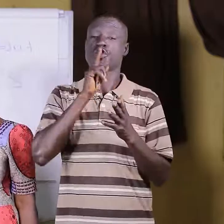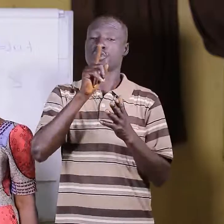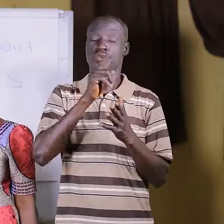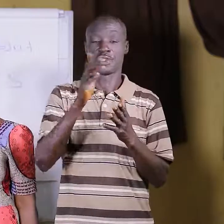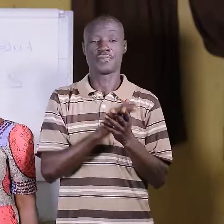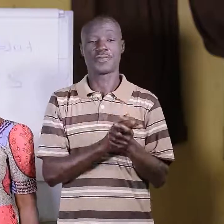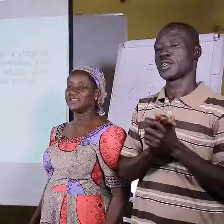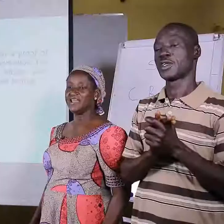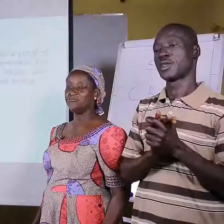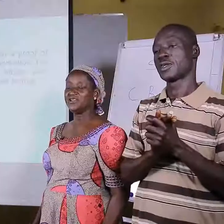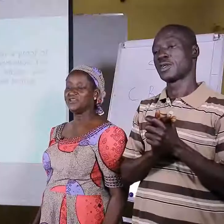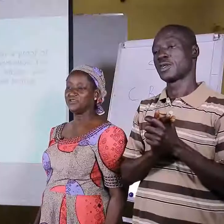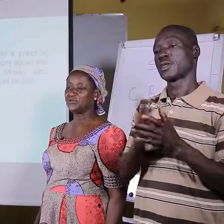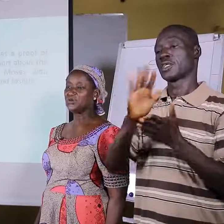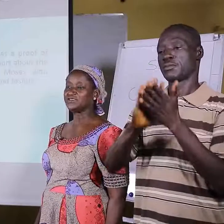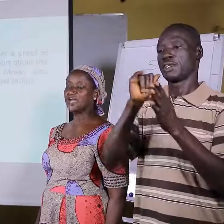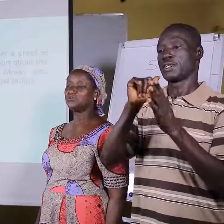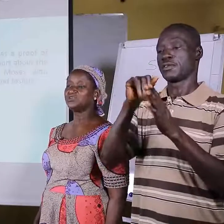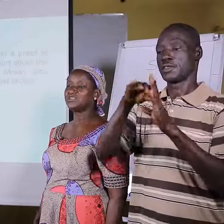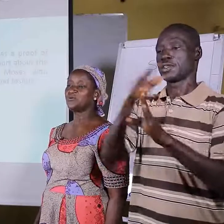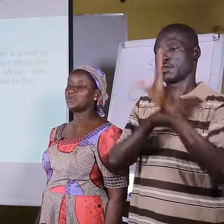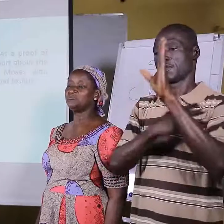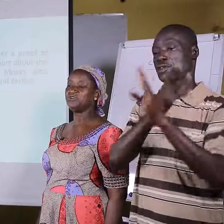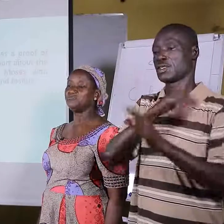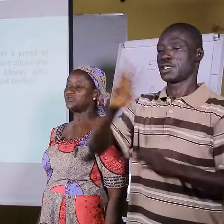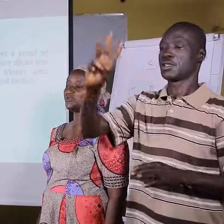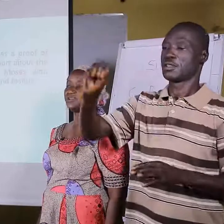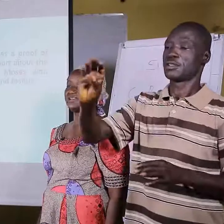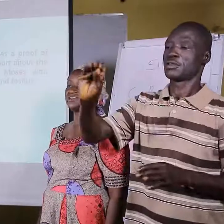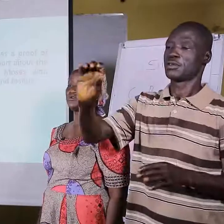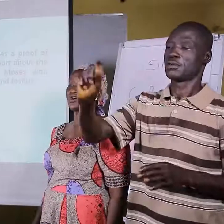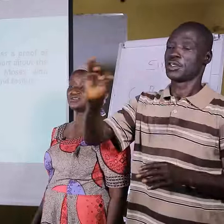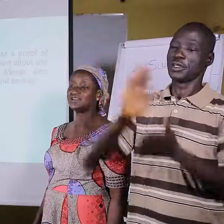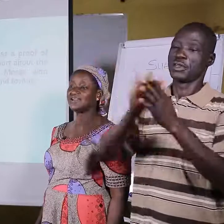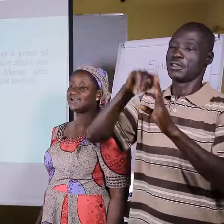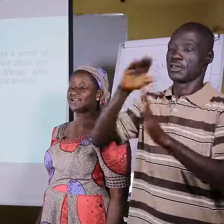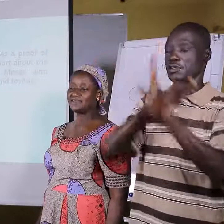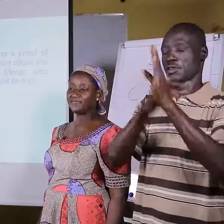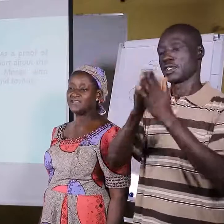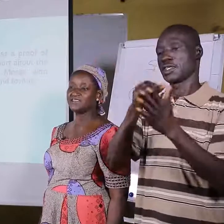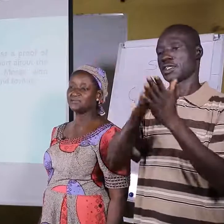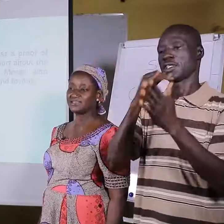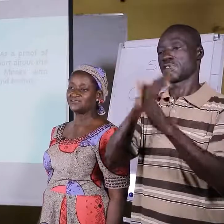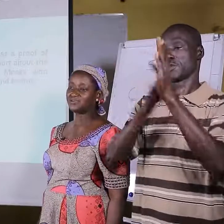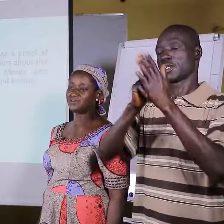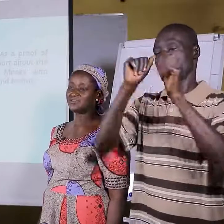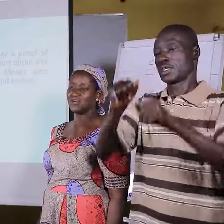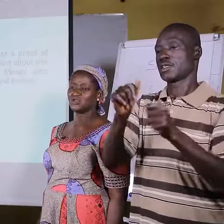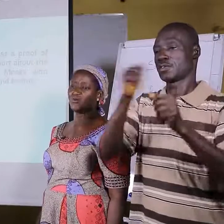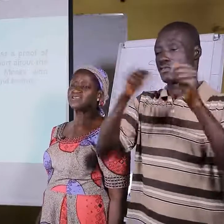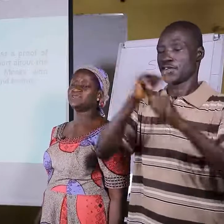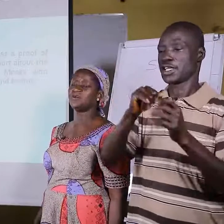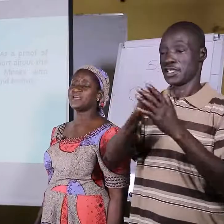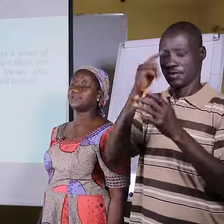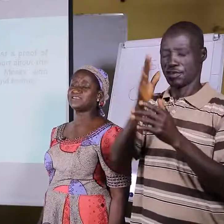right, but they believe in God, and Moses equally believed in God, that it is God that can fight the battle for us.